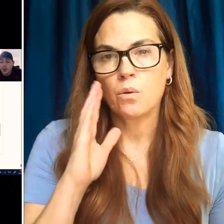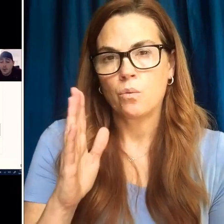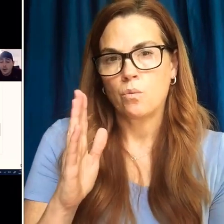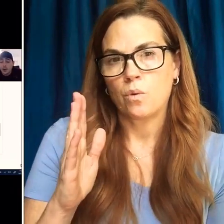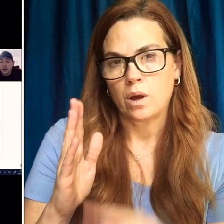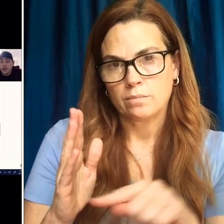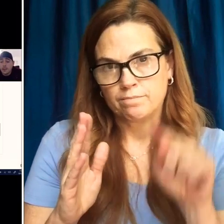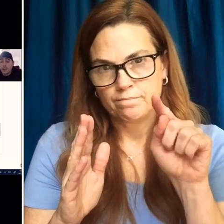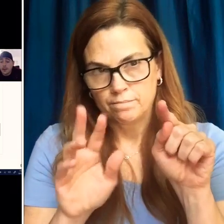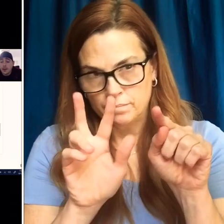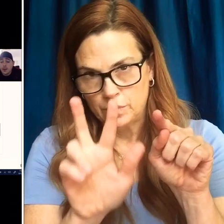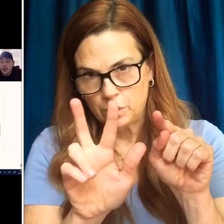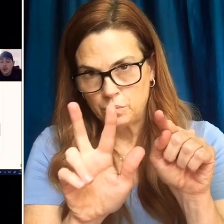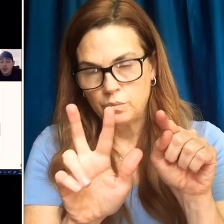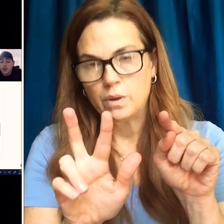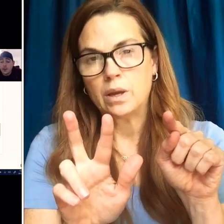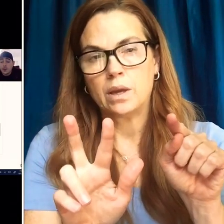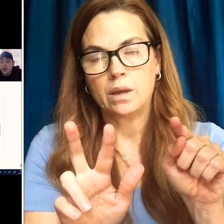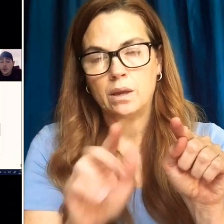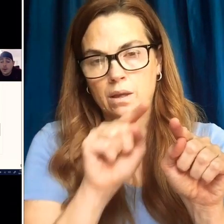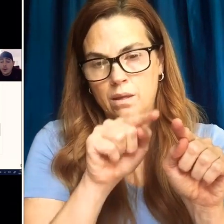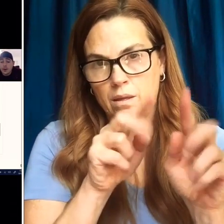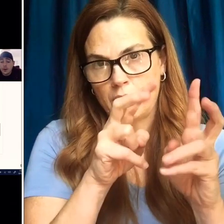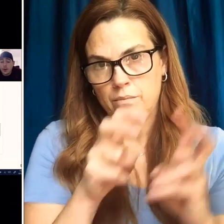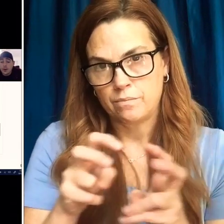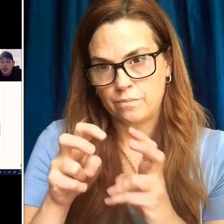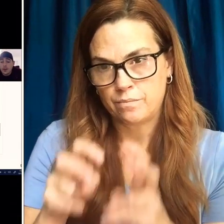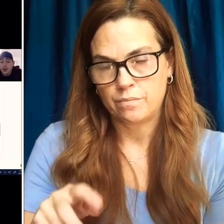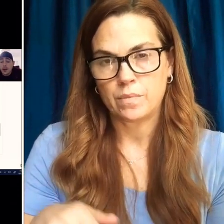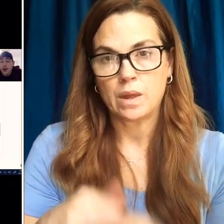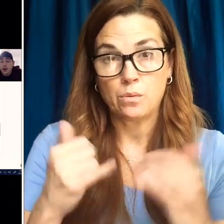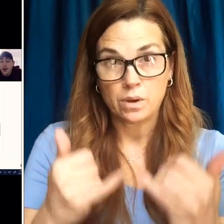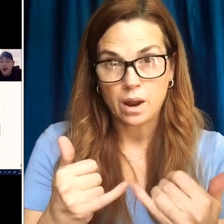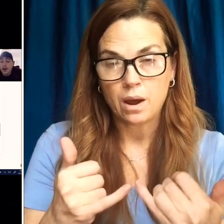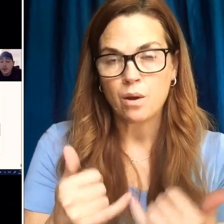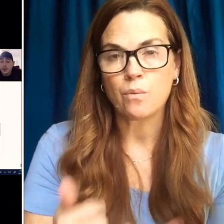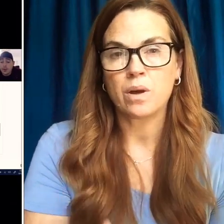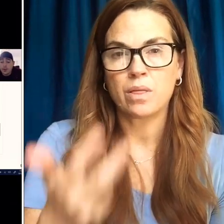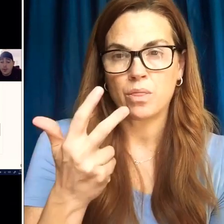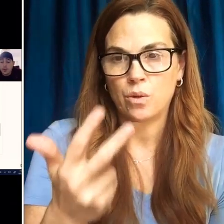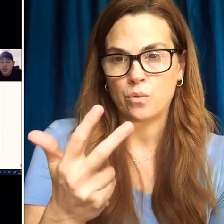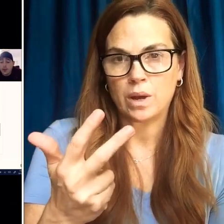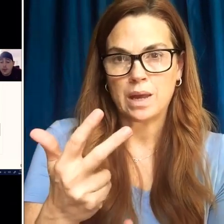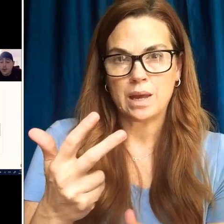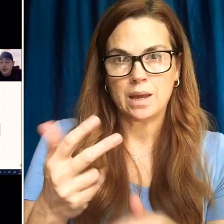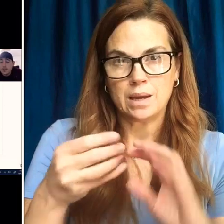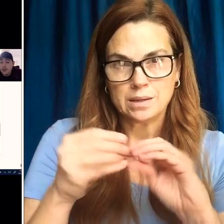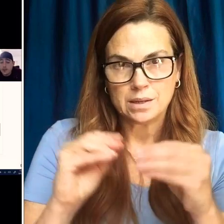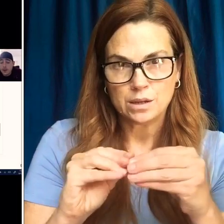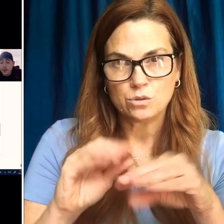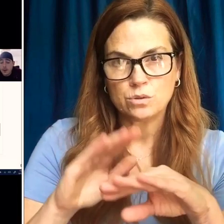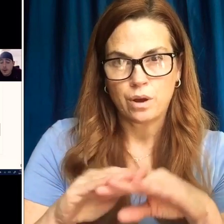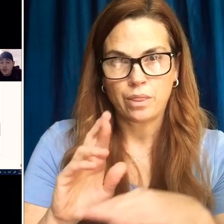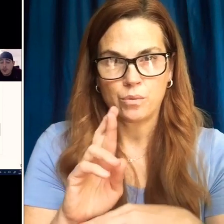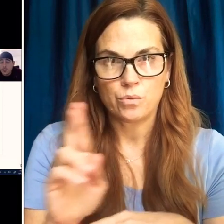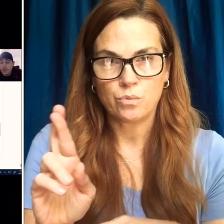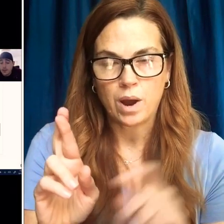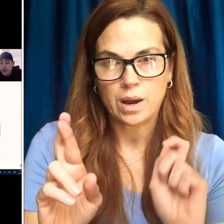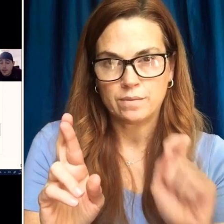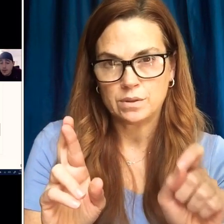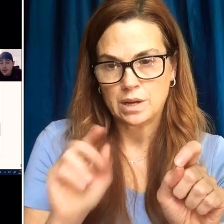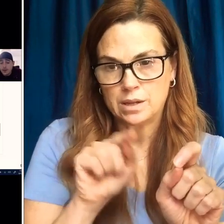go 1, 2, 3. Now I have a total of 3 digits to the right of my